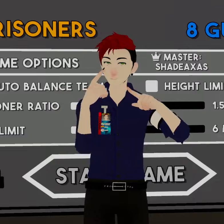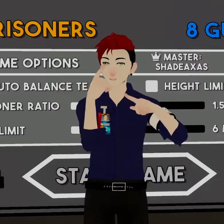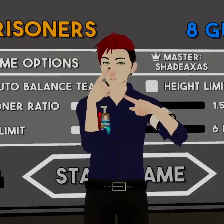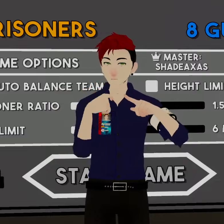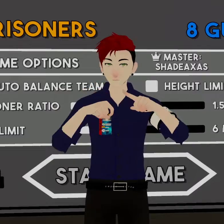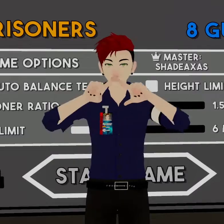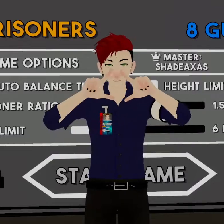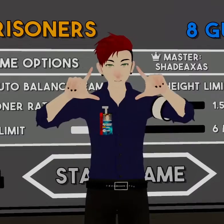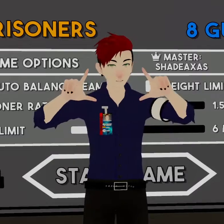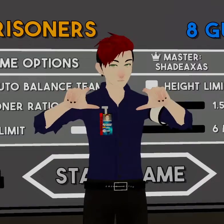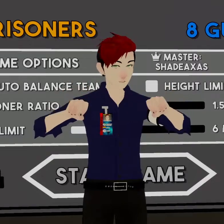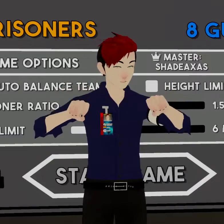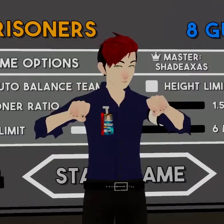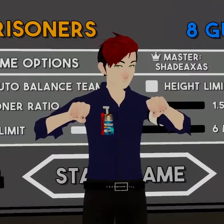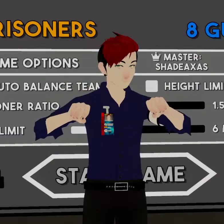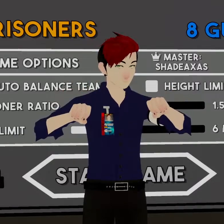So red card.